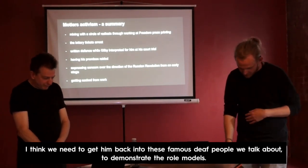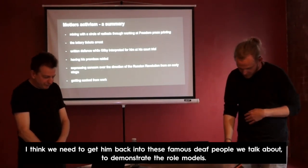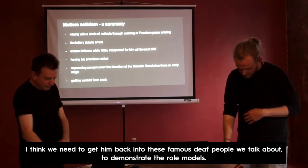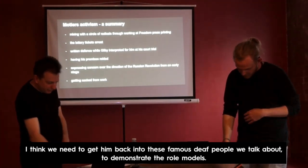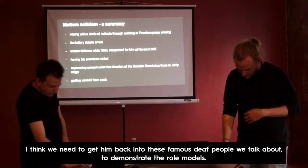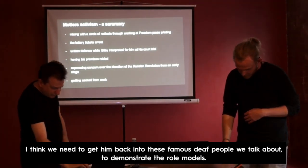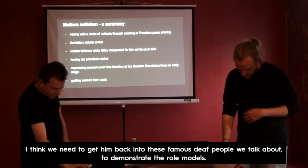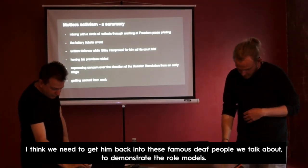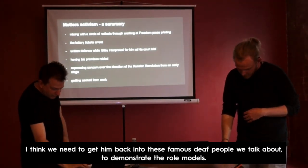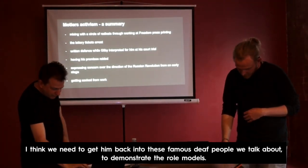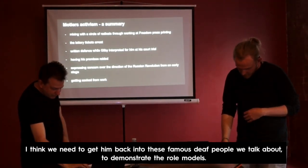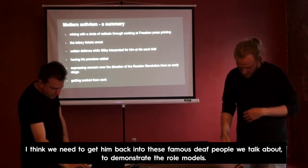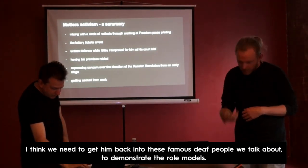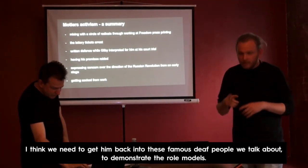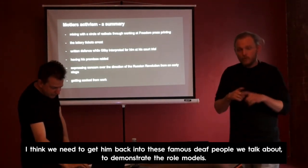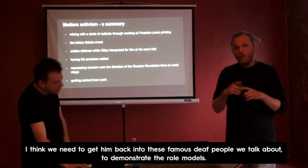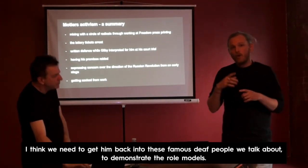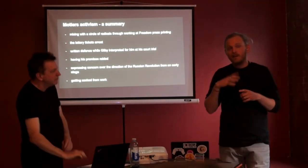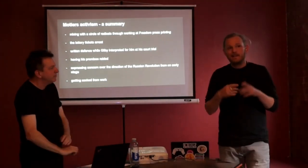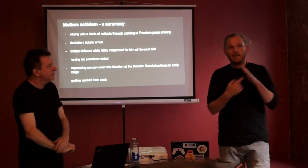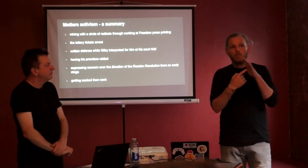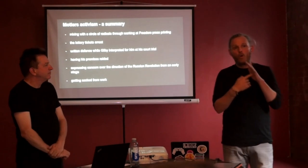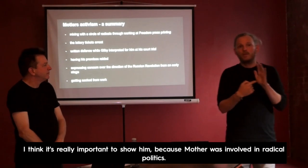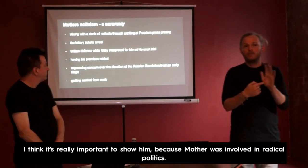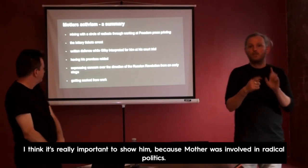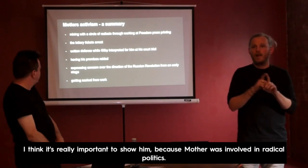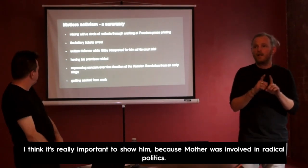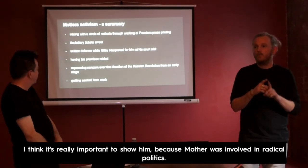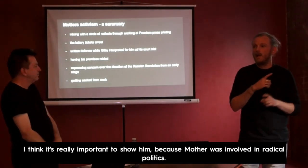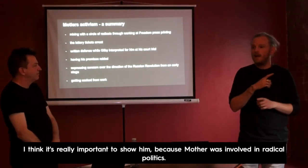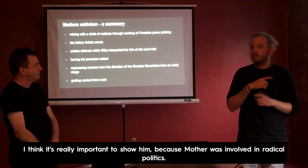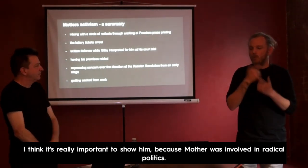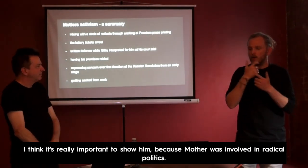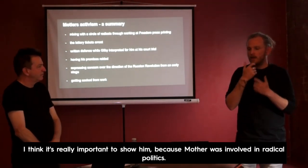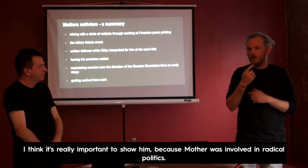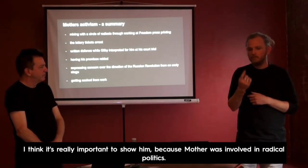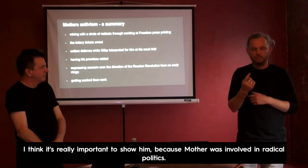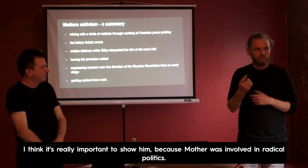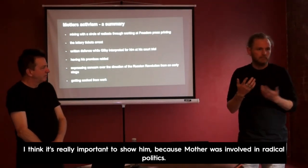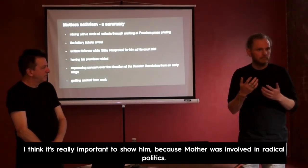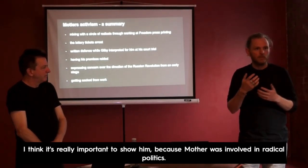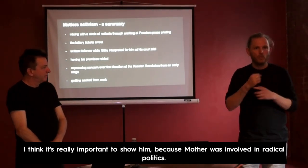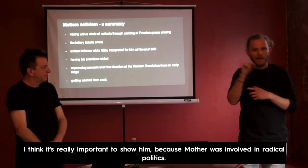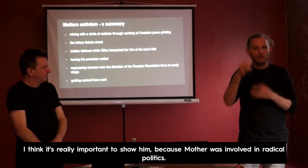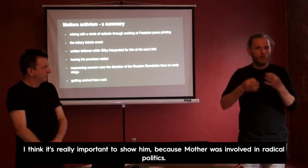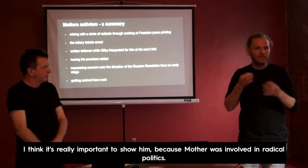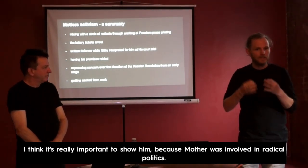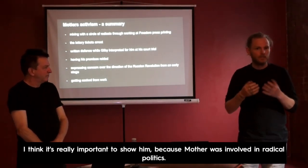about, historical role models. I think it's really important to kind of show him, because Motler